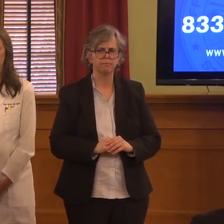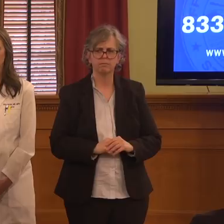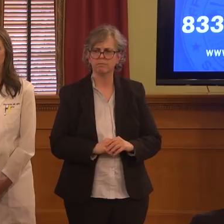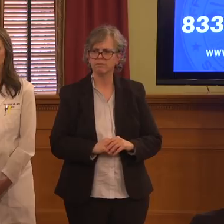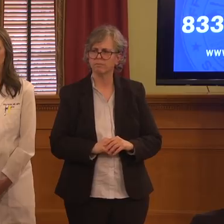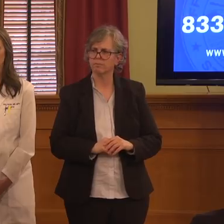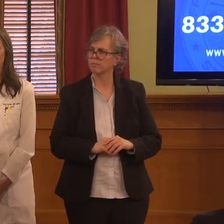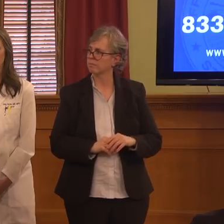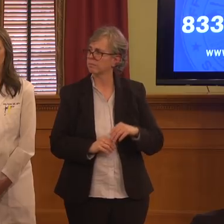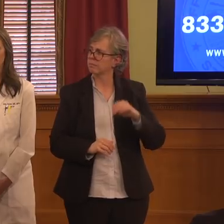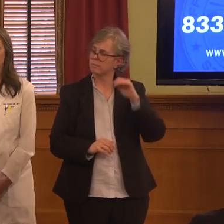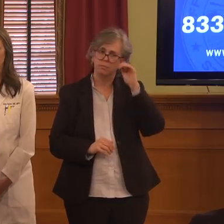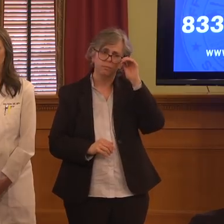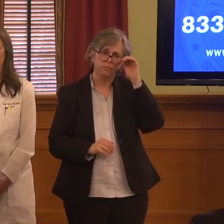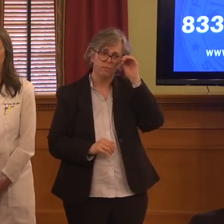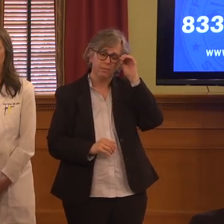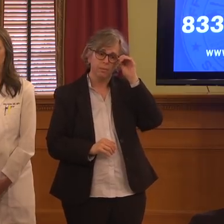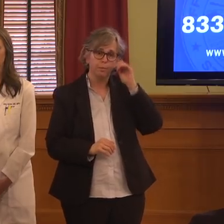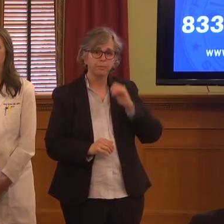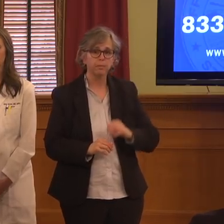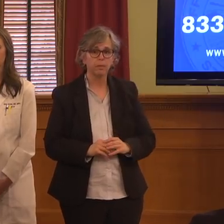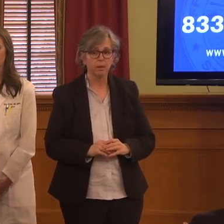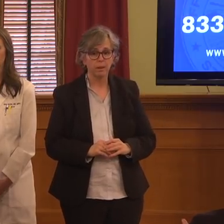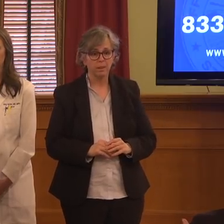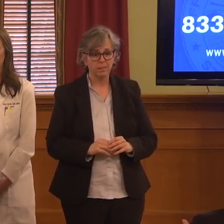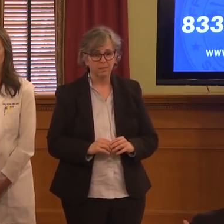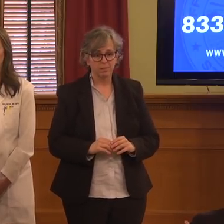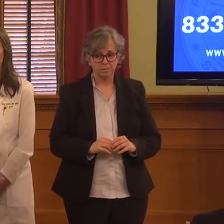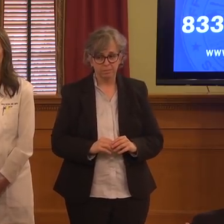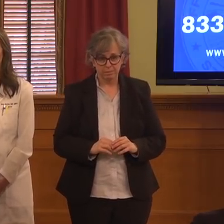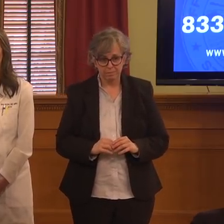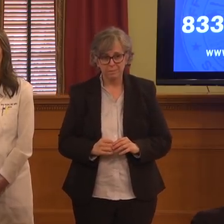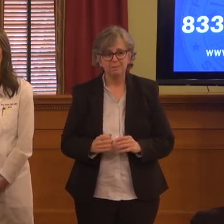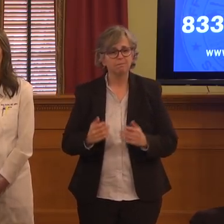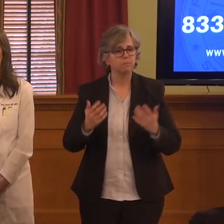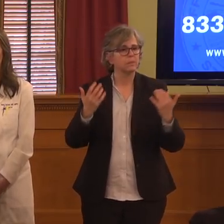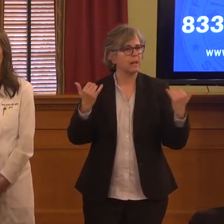Let me turn now to our schools.